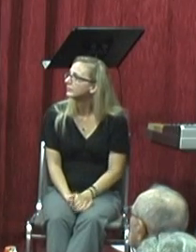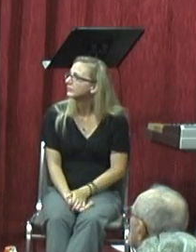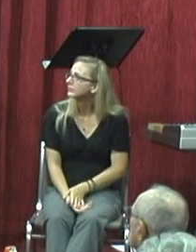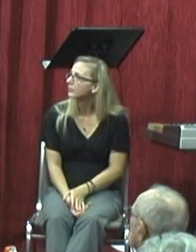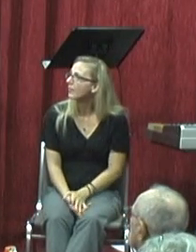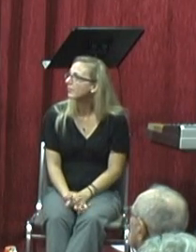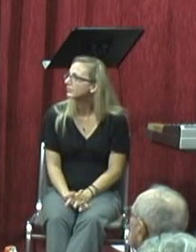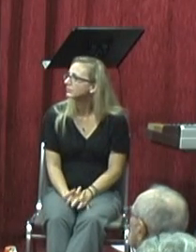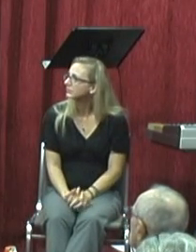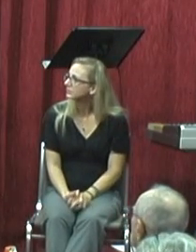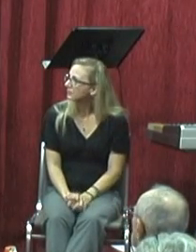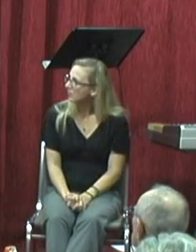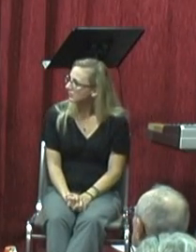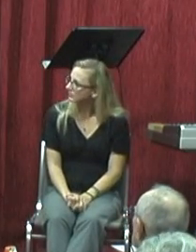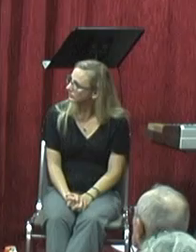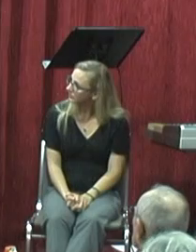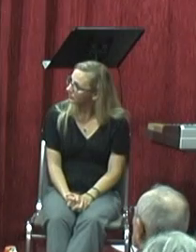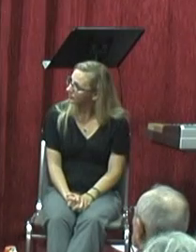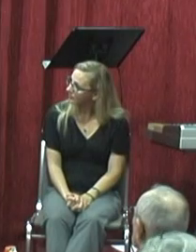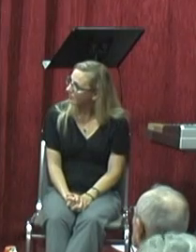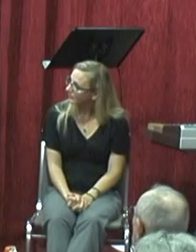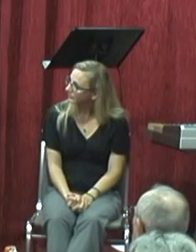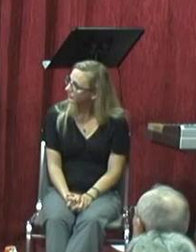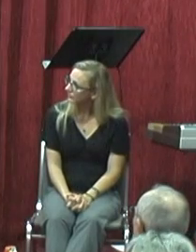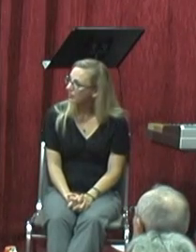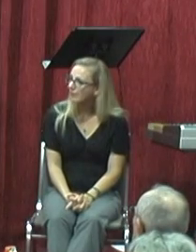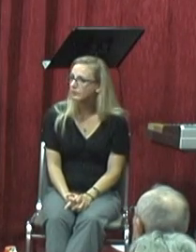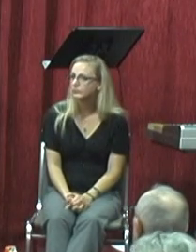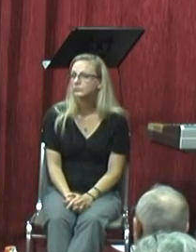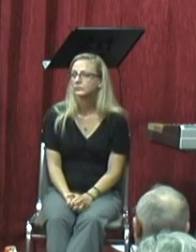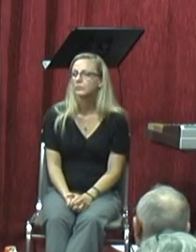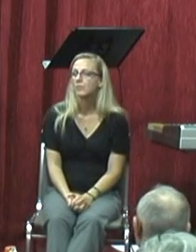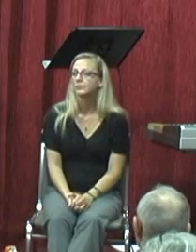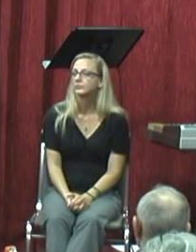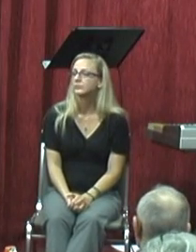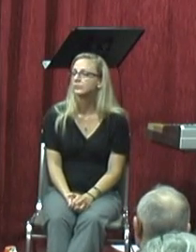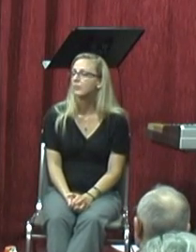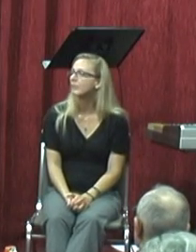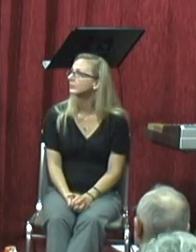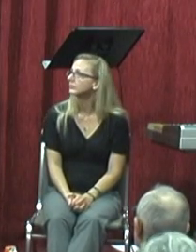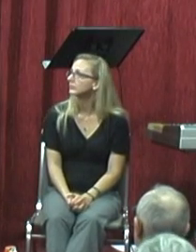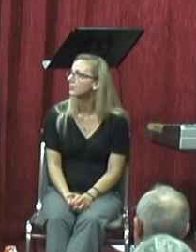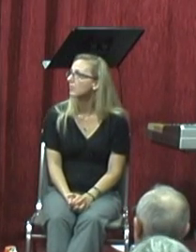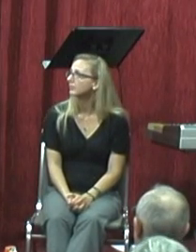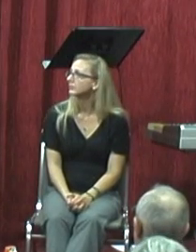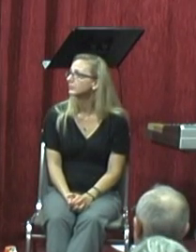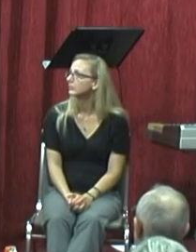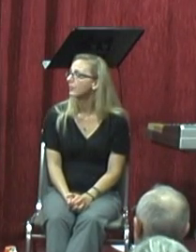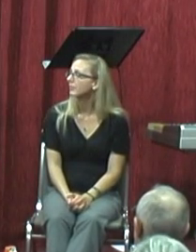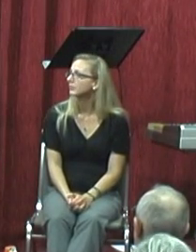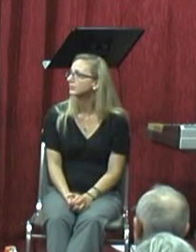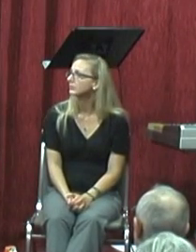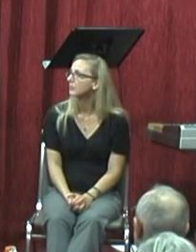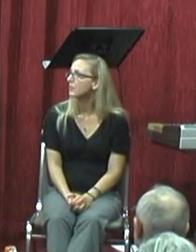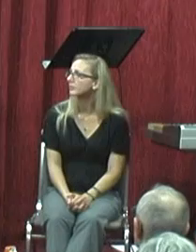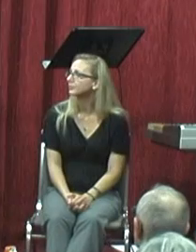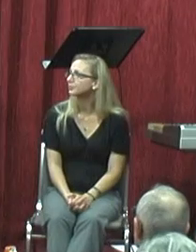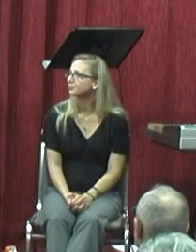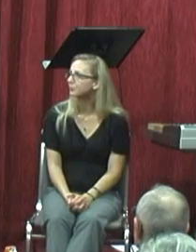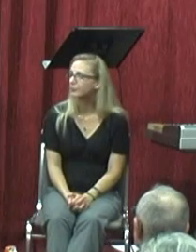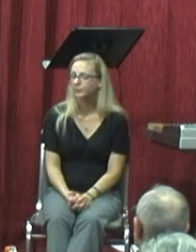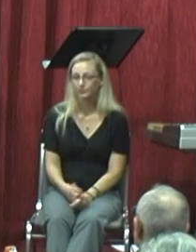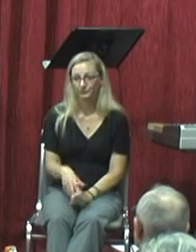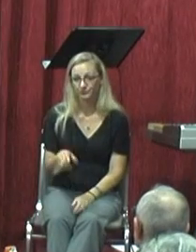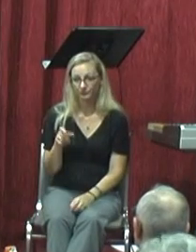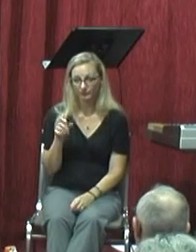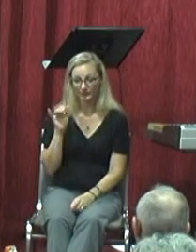hands, and on the big toes of their right feet. Then pour the blood on the altar all around. So this